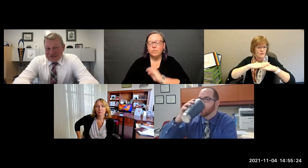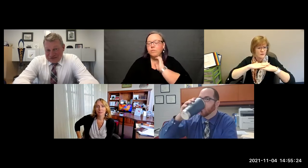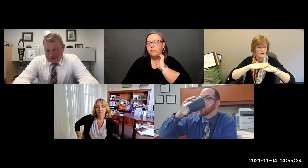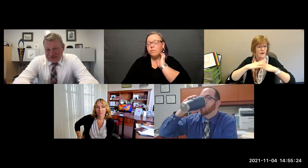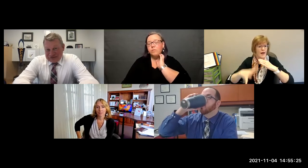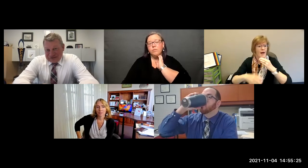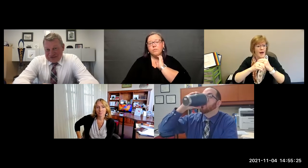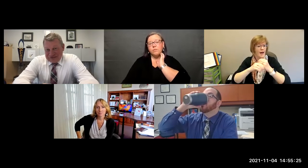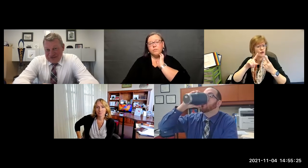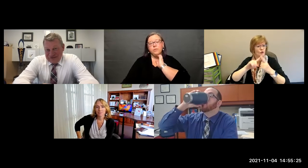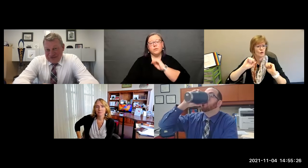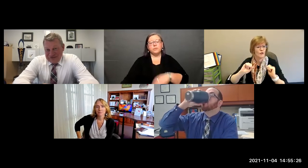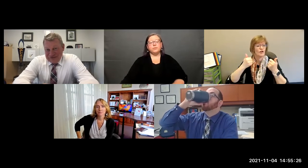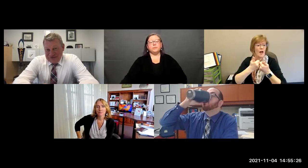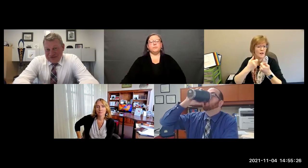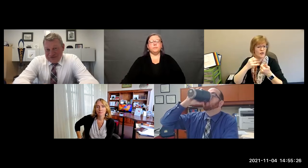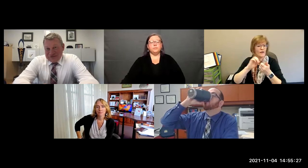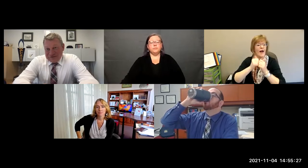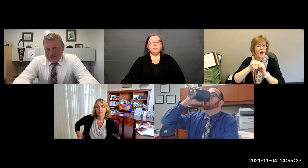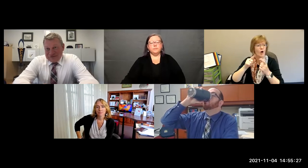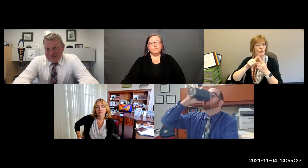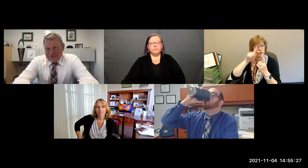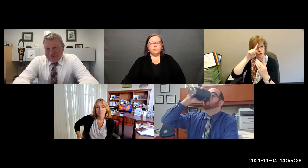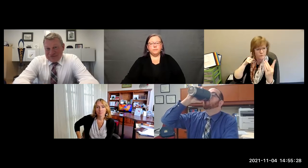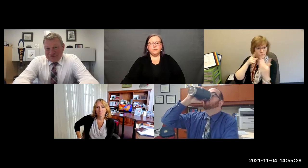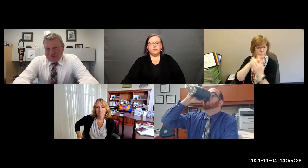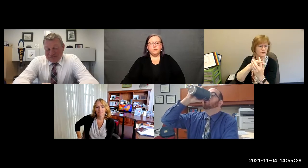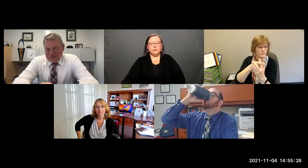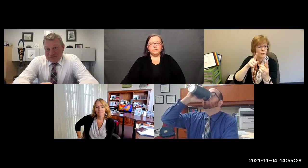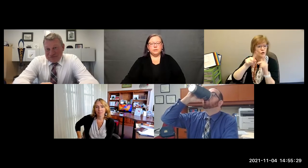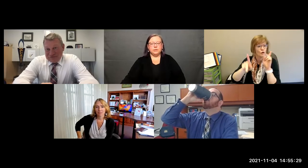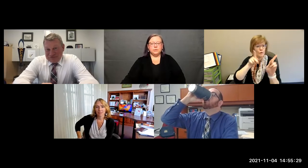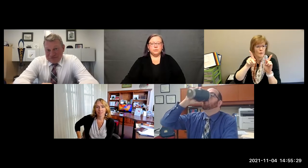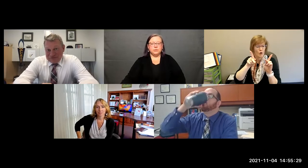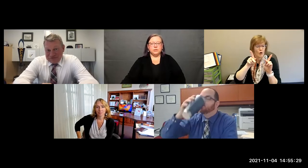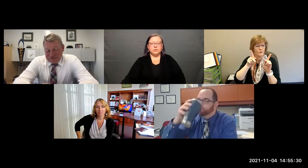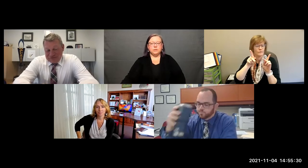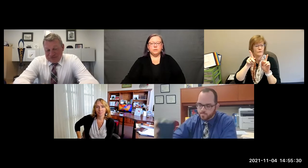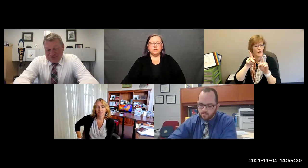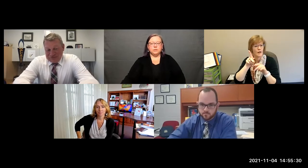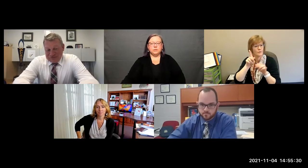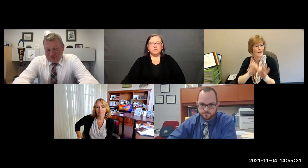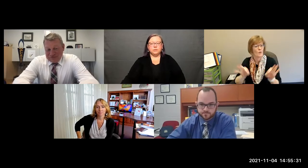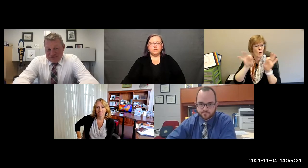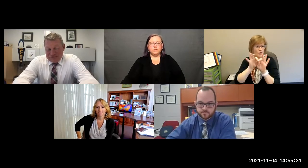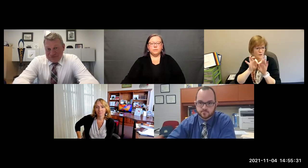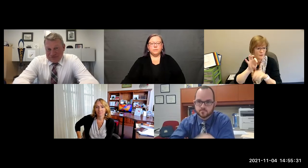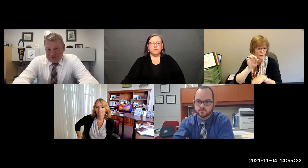there are so many layers in these conversations. The challenge of how to address them and how to get the message across to